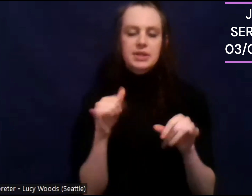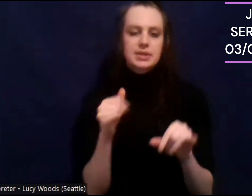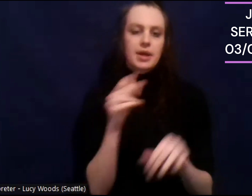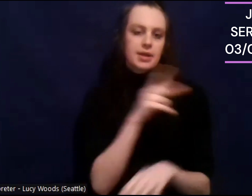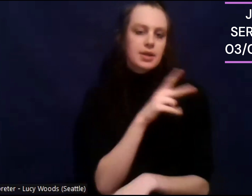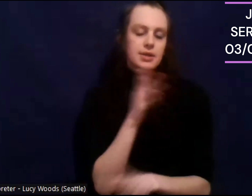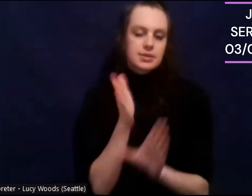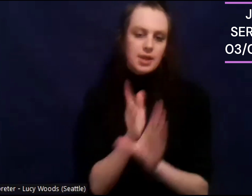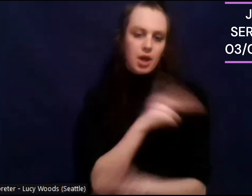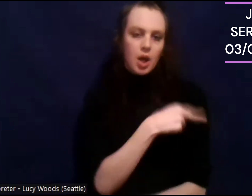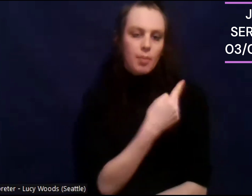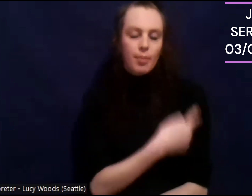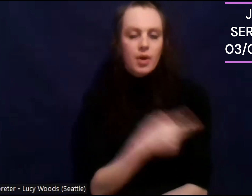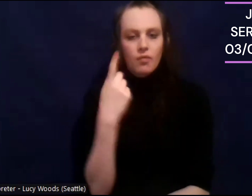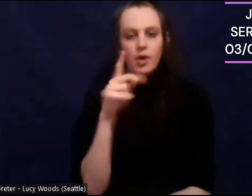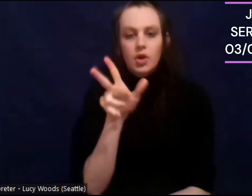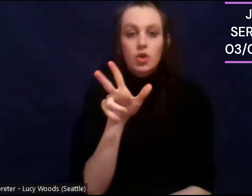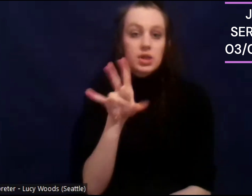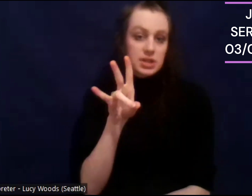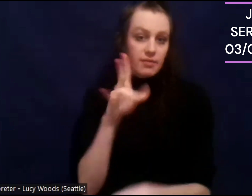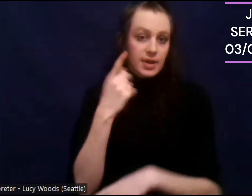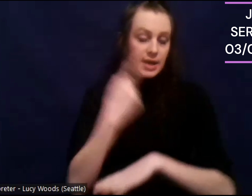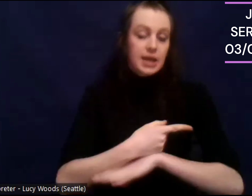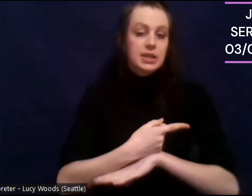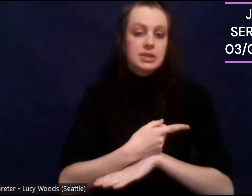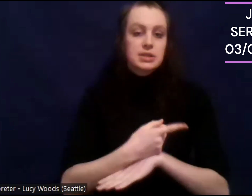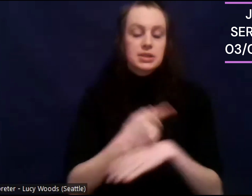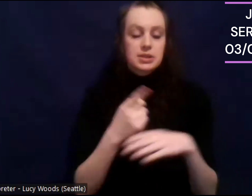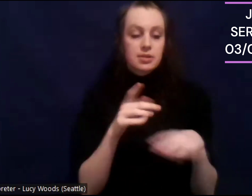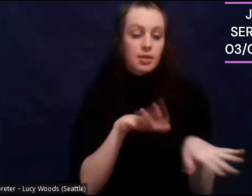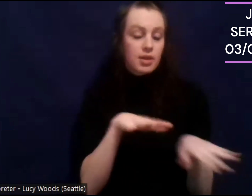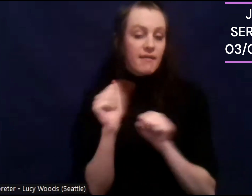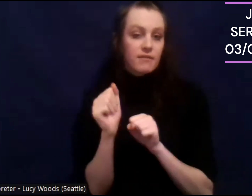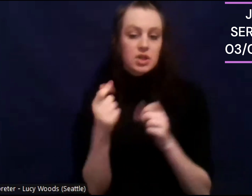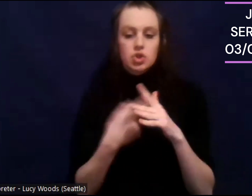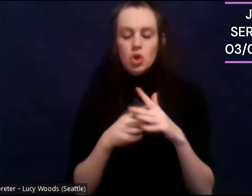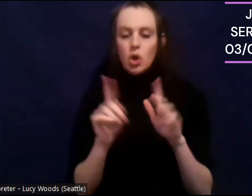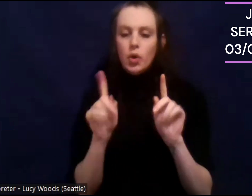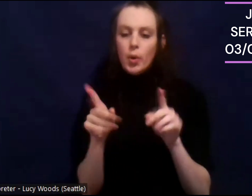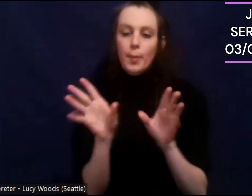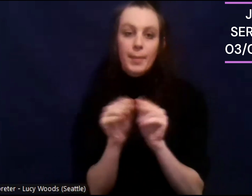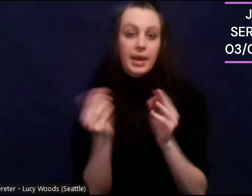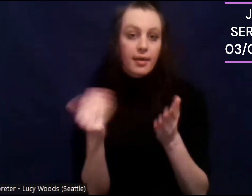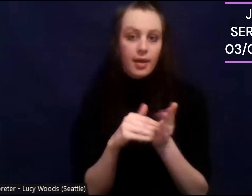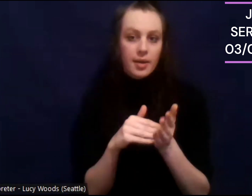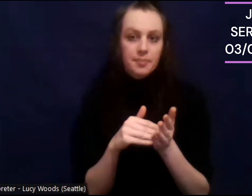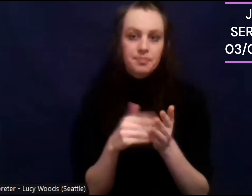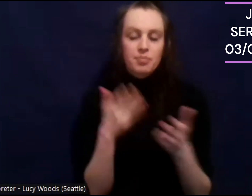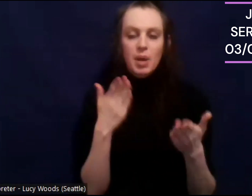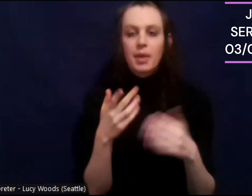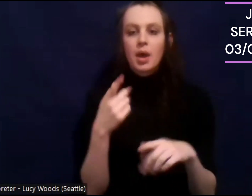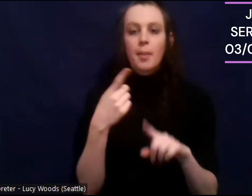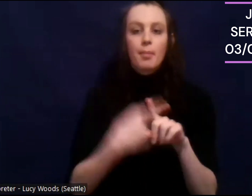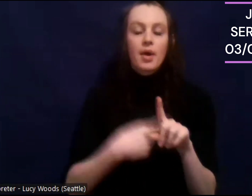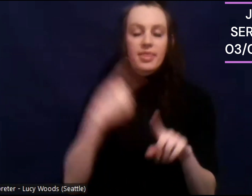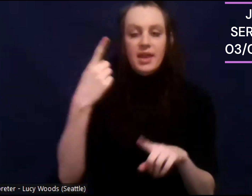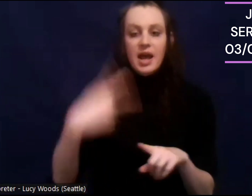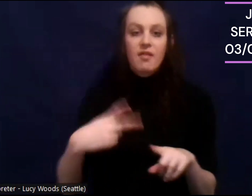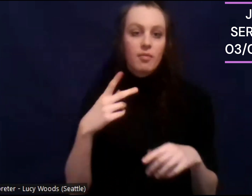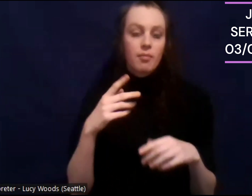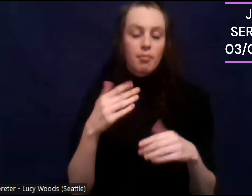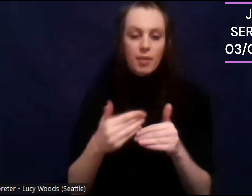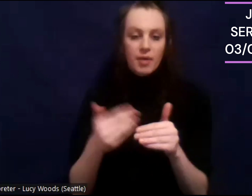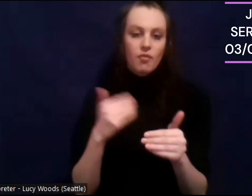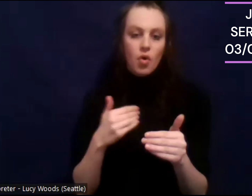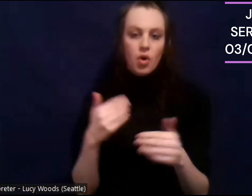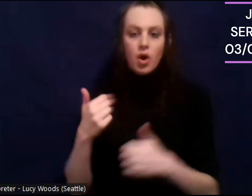out, I started going back to meetings, and I had like maybe a month and a half before my court martial, and I started doing the same thing,